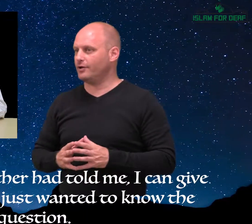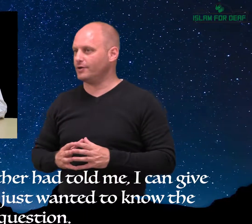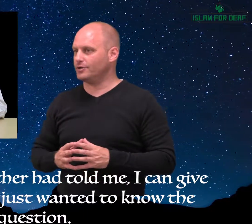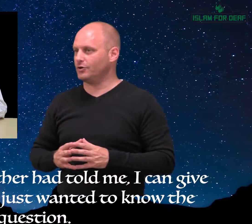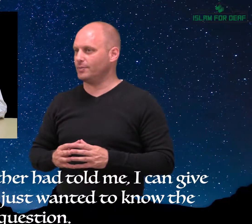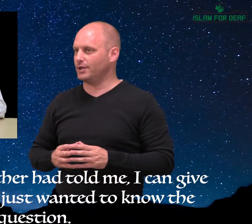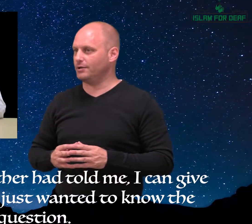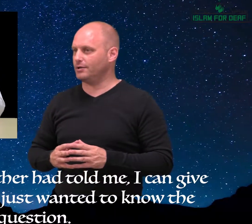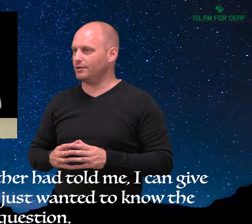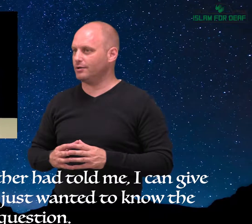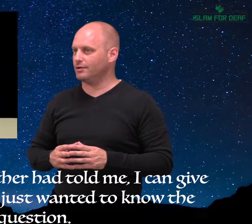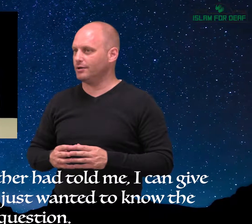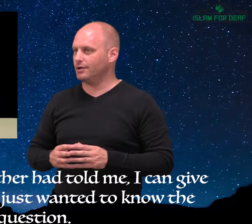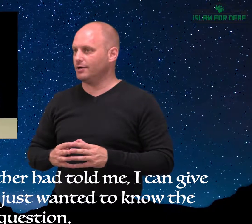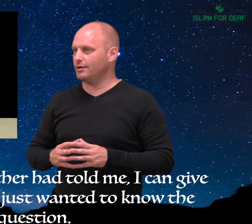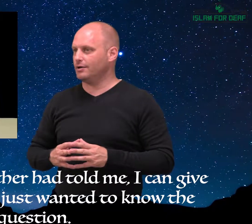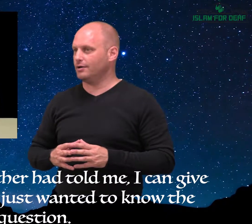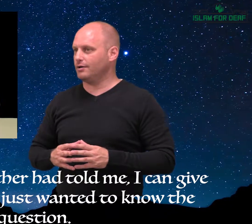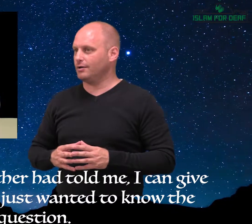Yeah, because my father had told me.